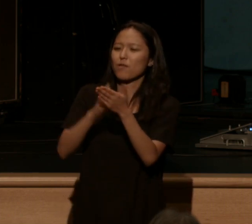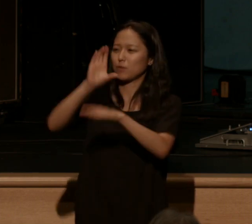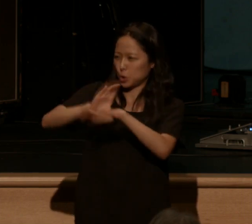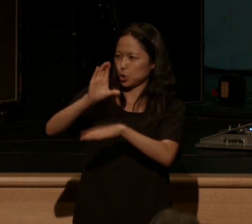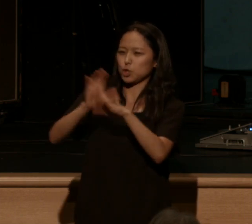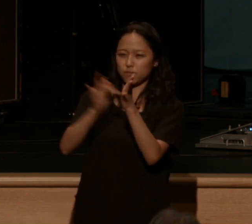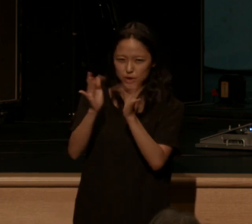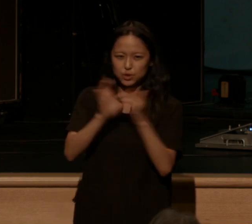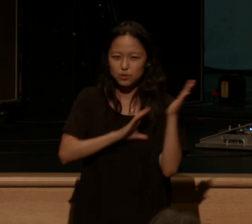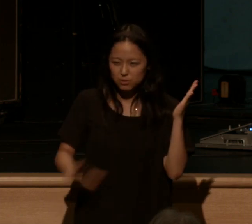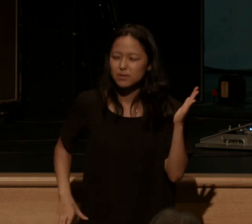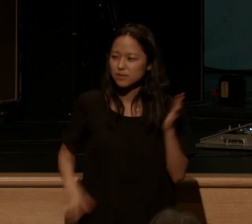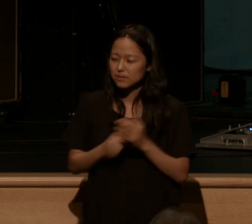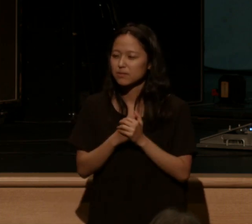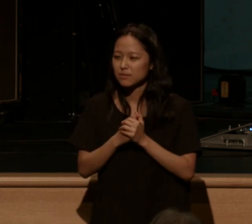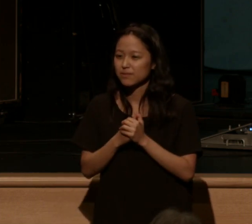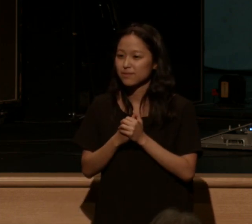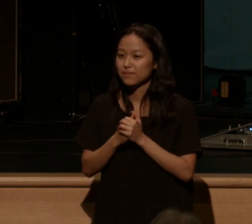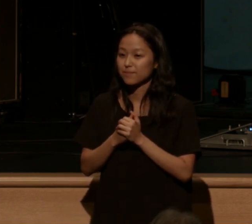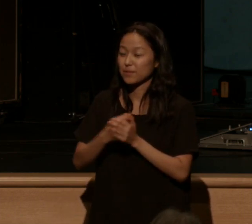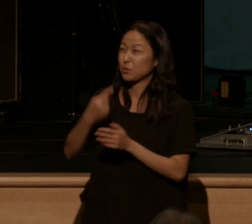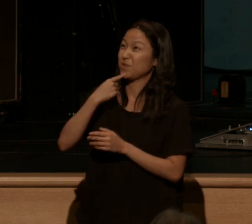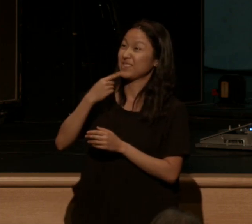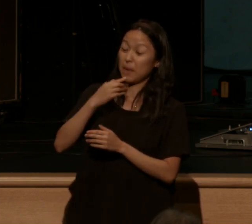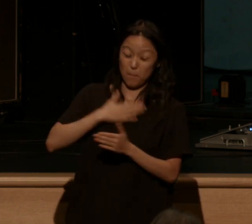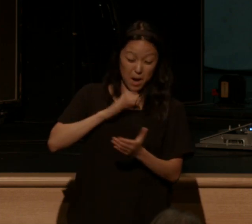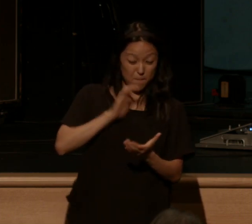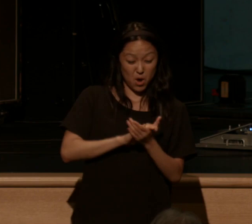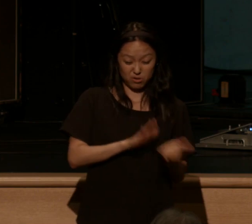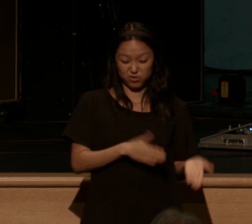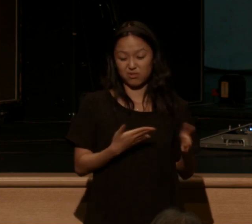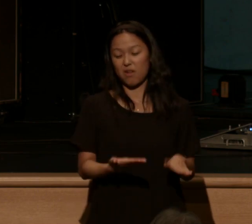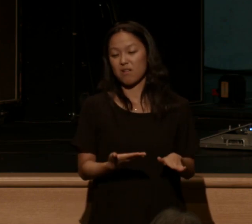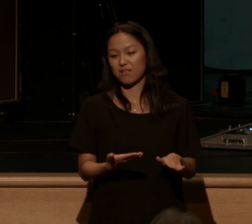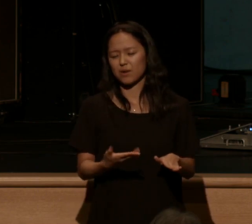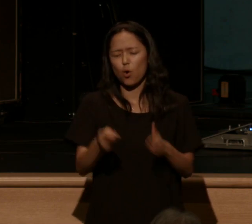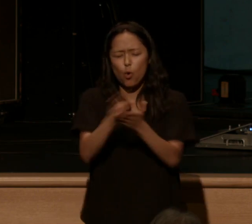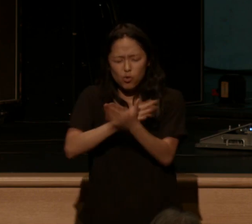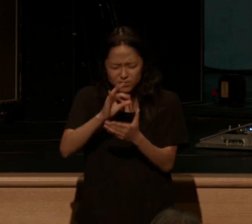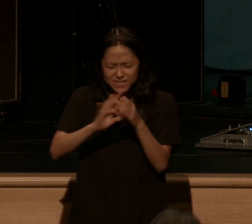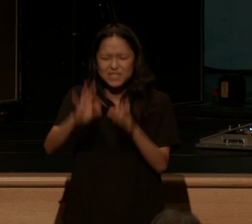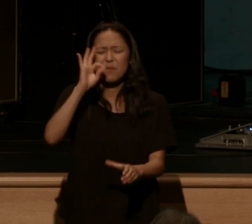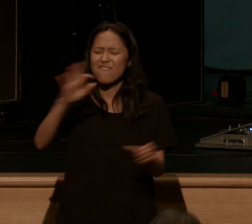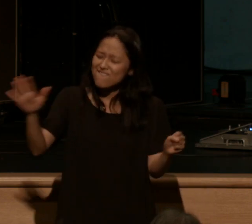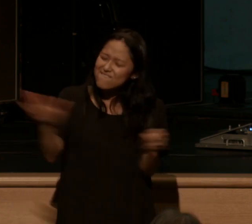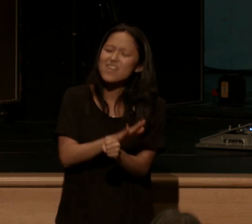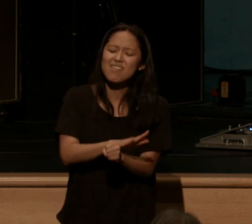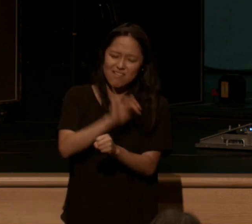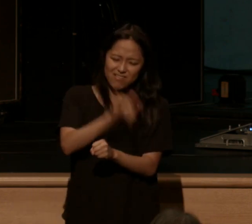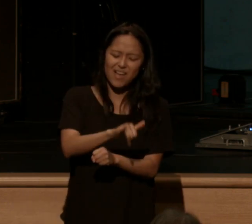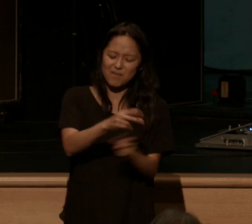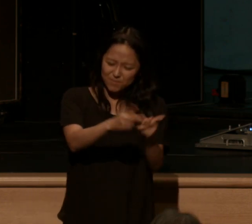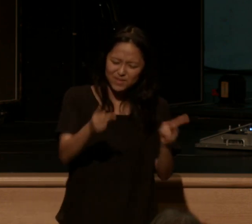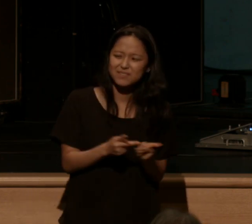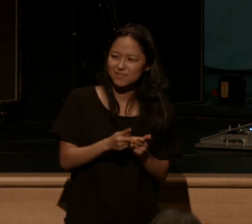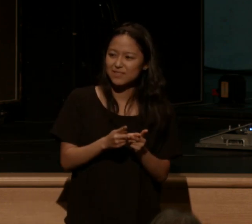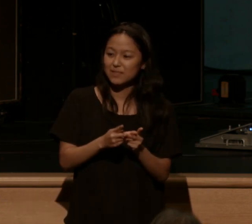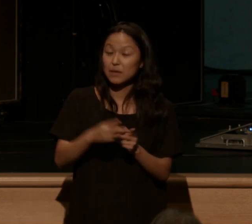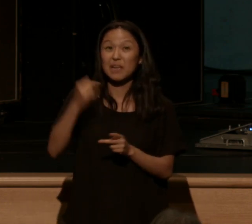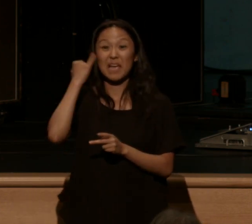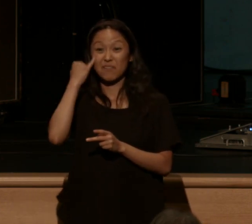of Jesus Christ. You say, my marriage is dead. Holy Spirit, fill that place, fill that.